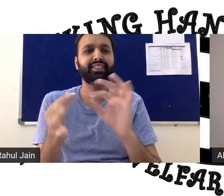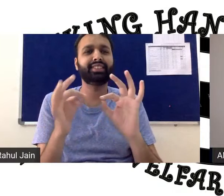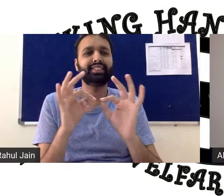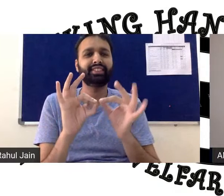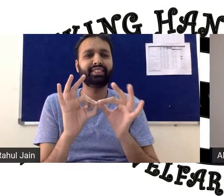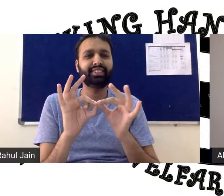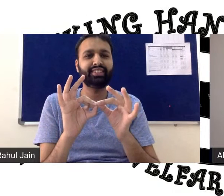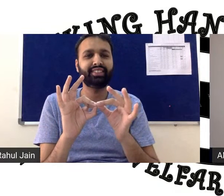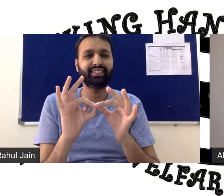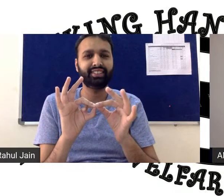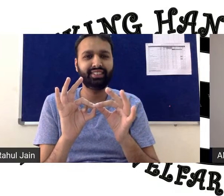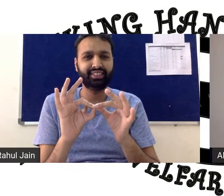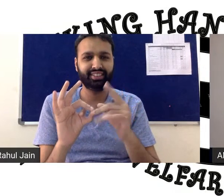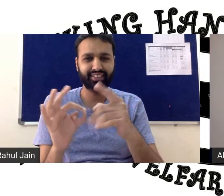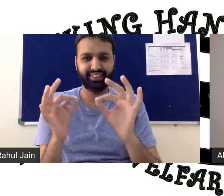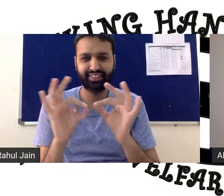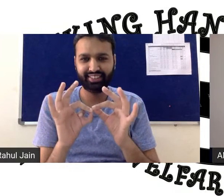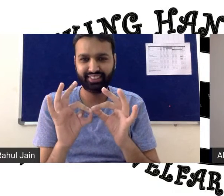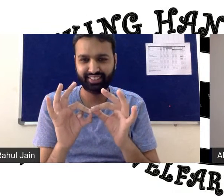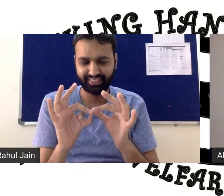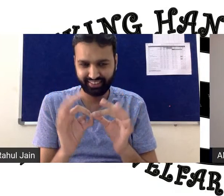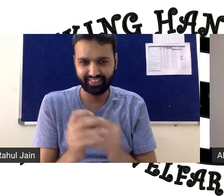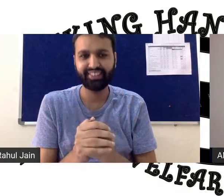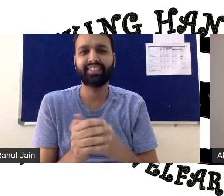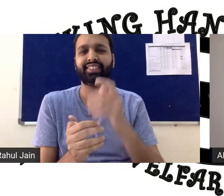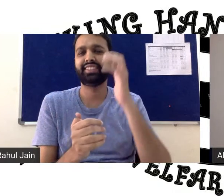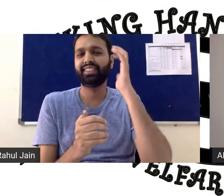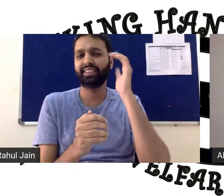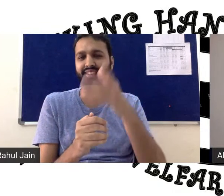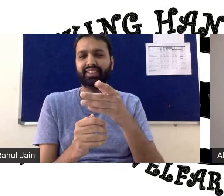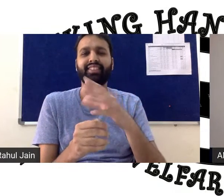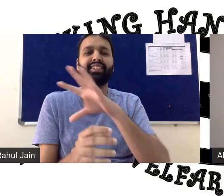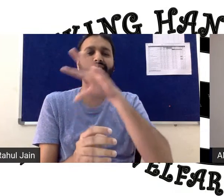this is Amresh here. So he is our interpreter,